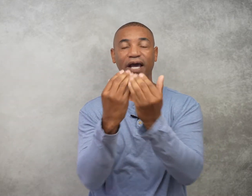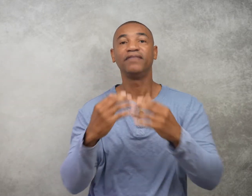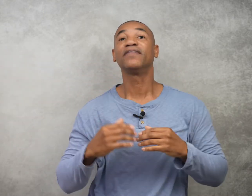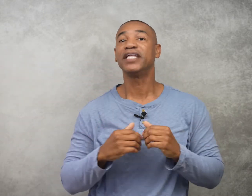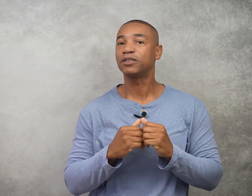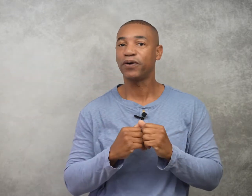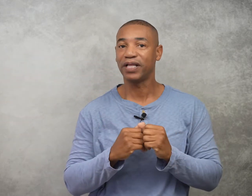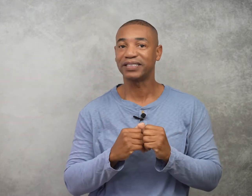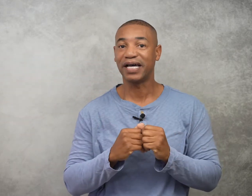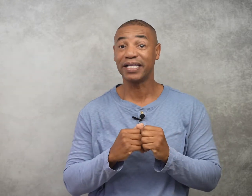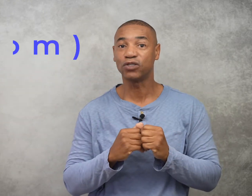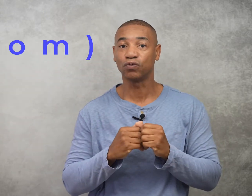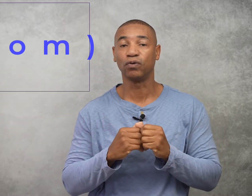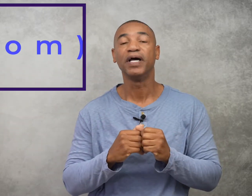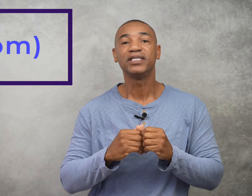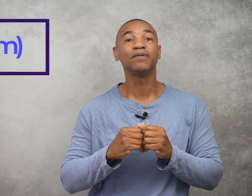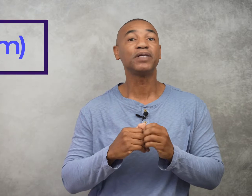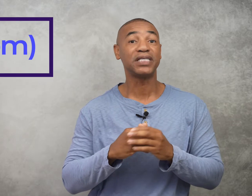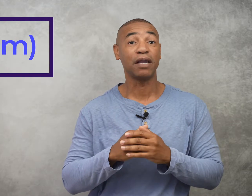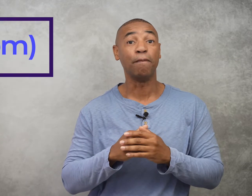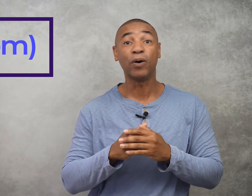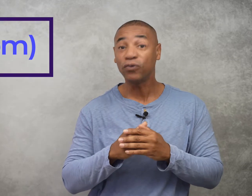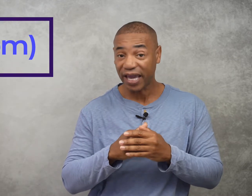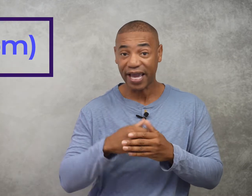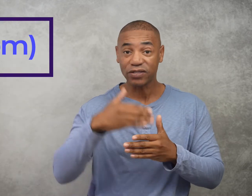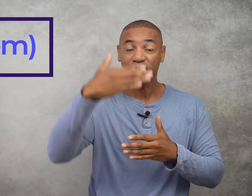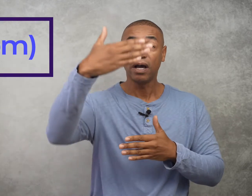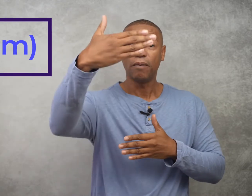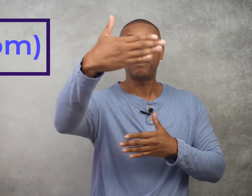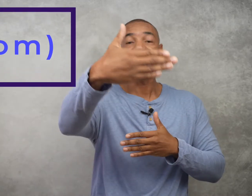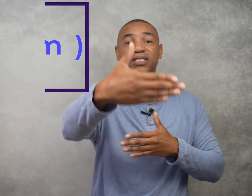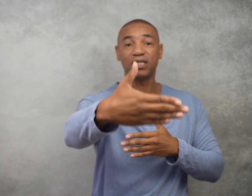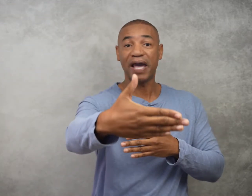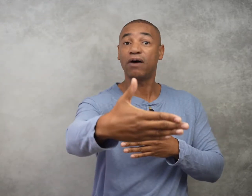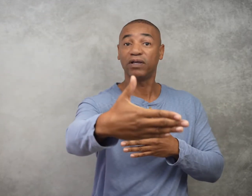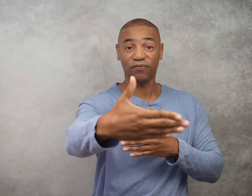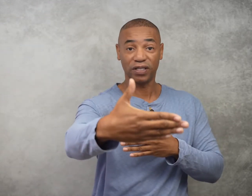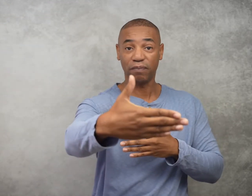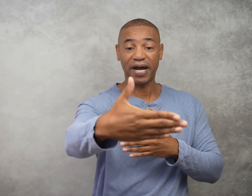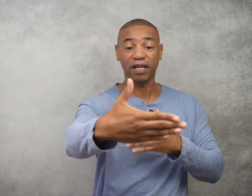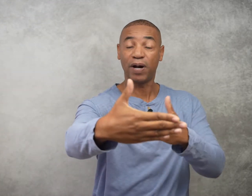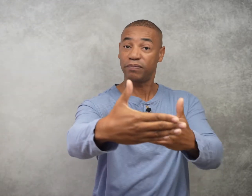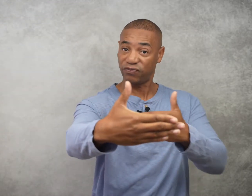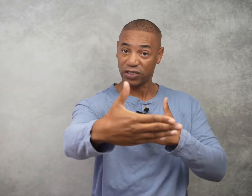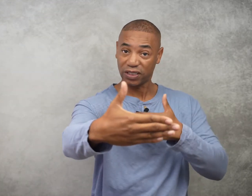Now the next part of that sign is room. Simply take both hands, place them out in front of the body, palms facing the